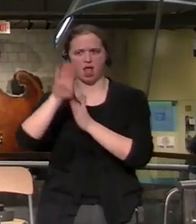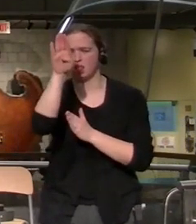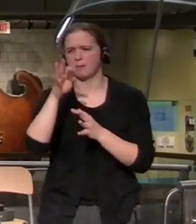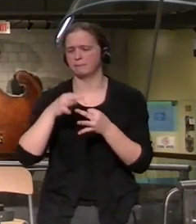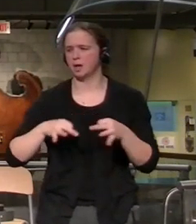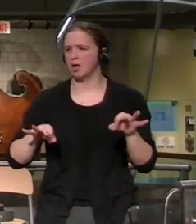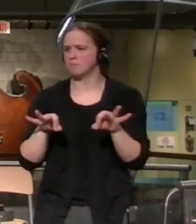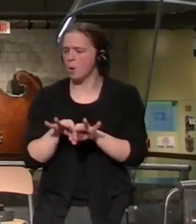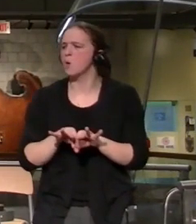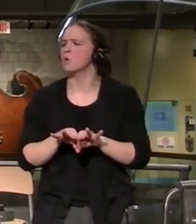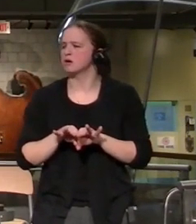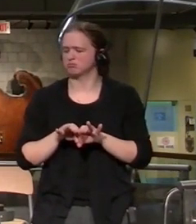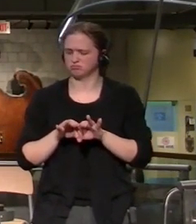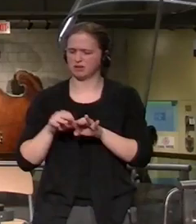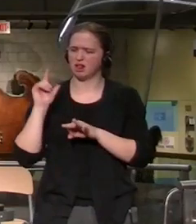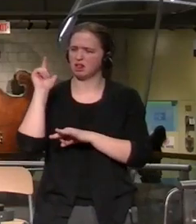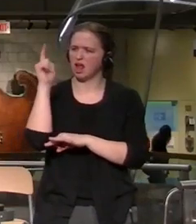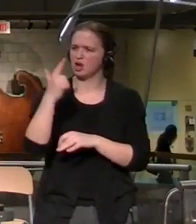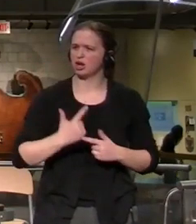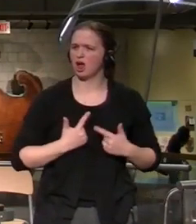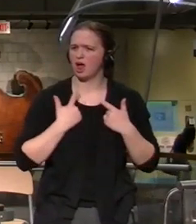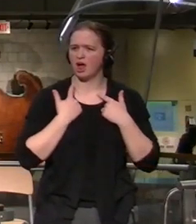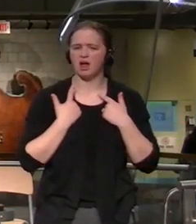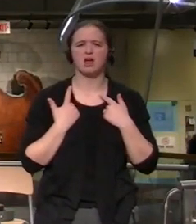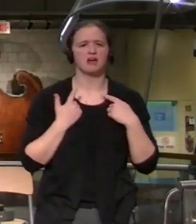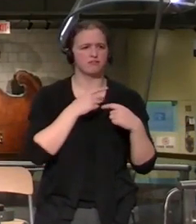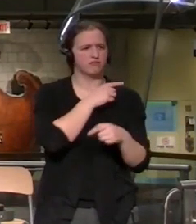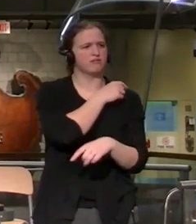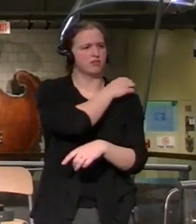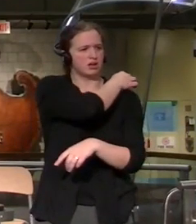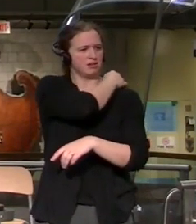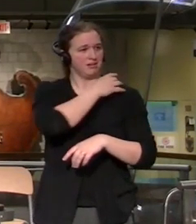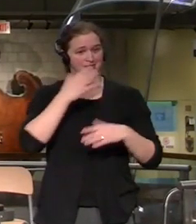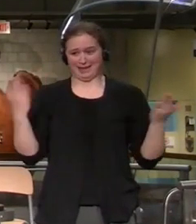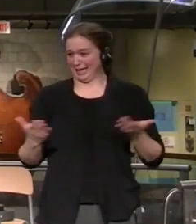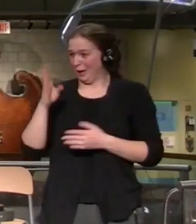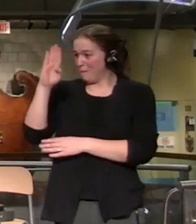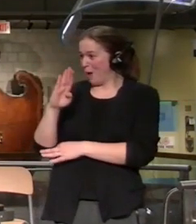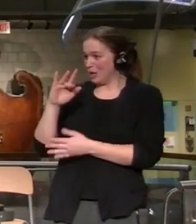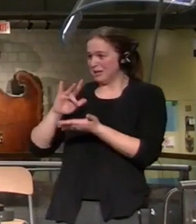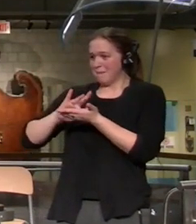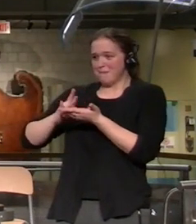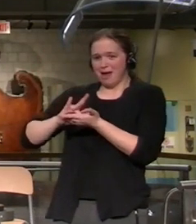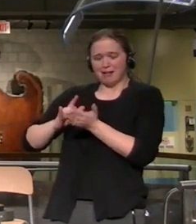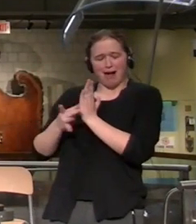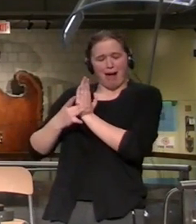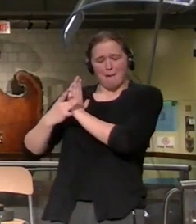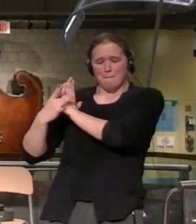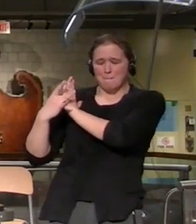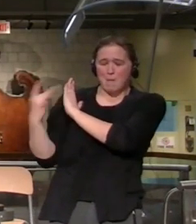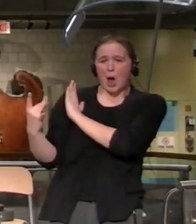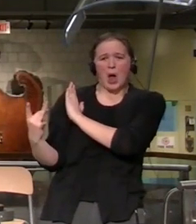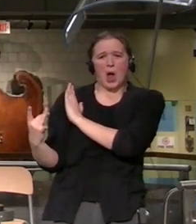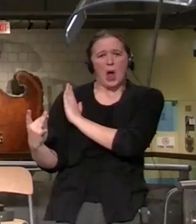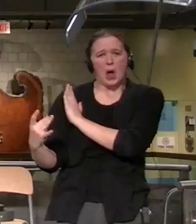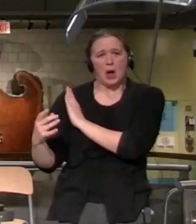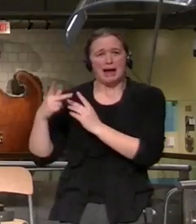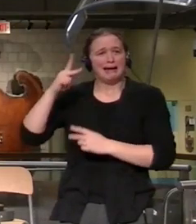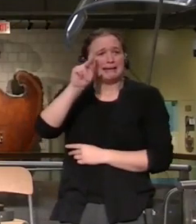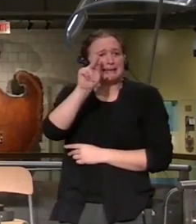lot longer. Because, you know, you are in a hotbed of medical innovation in Boston. We can swap out a knee, you could get a new heart